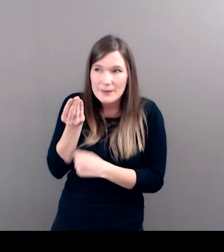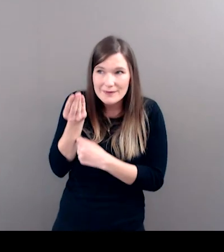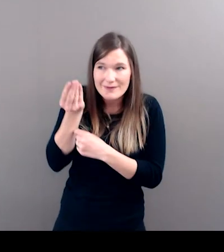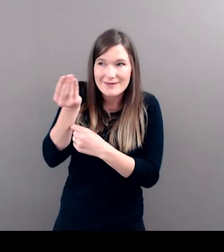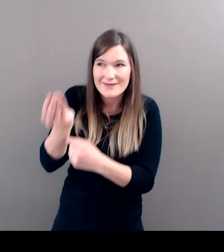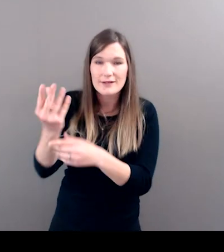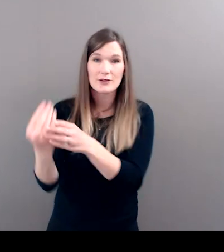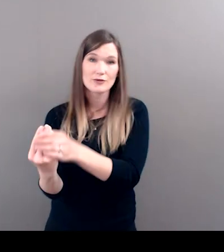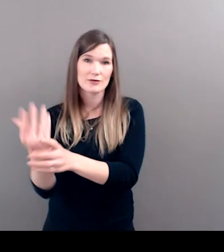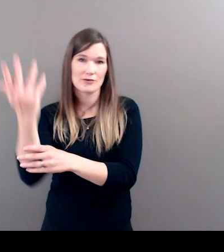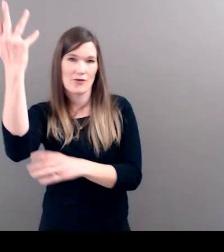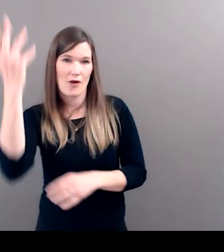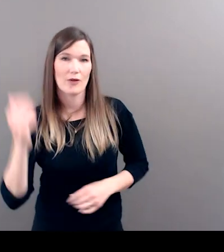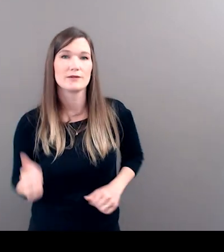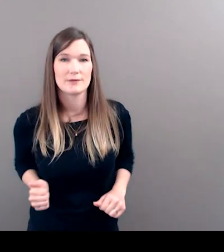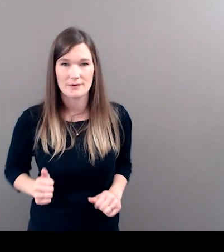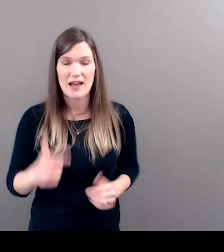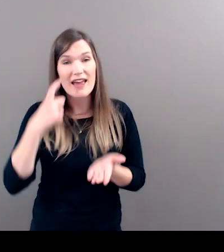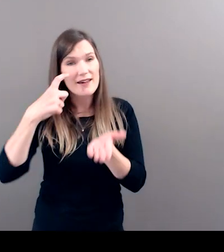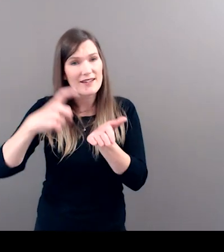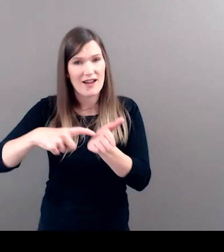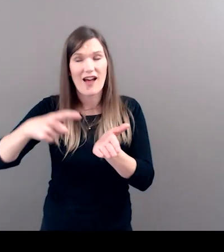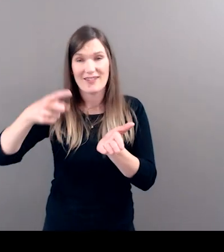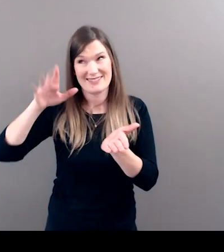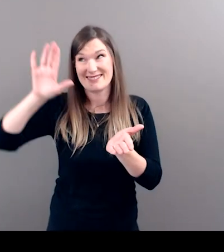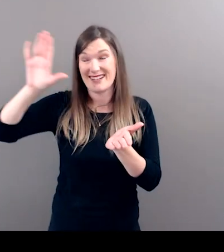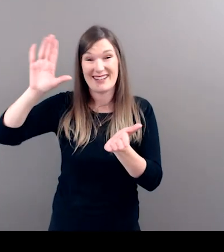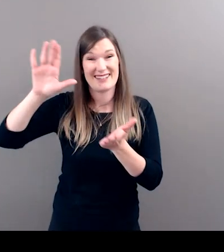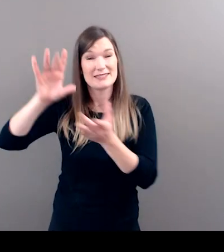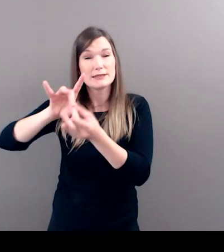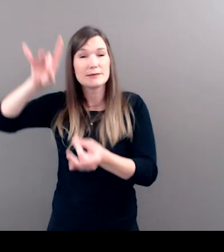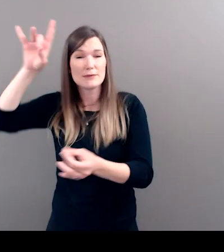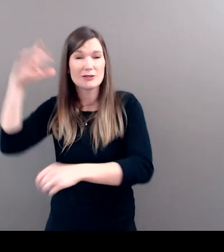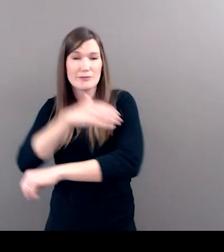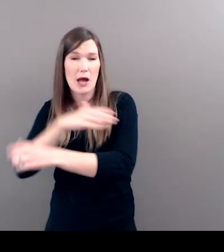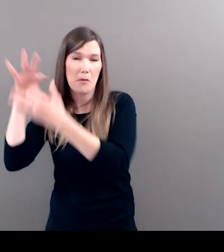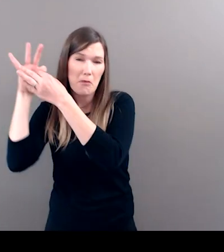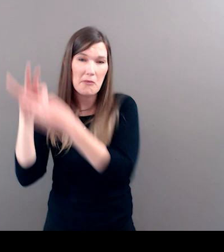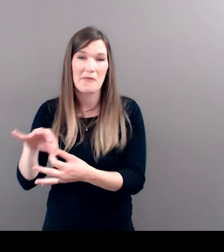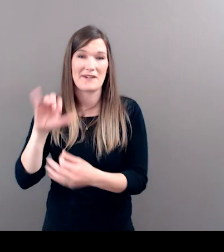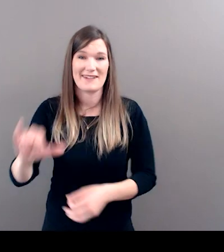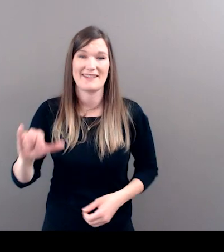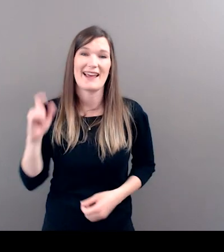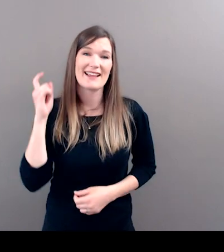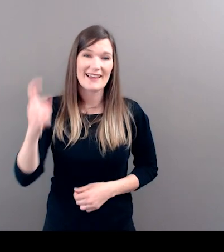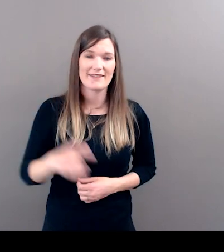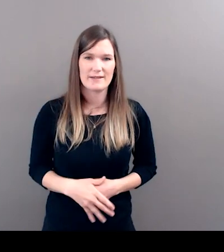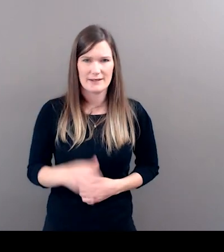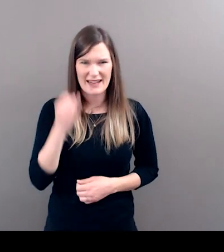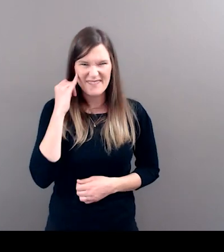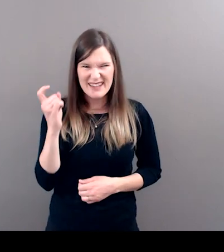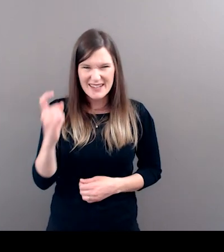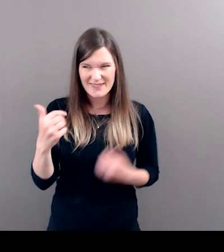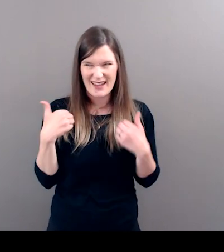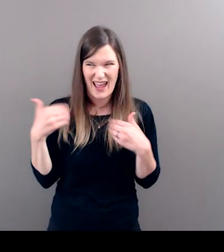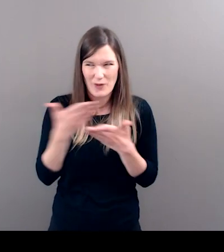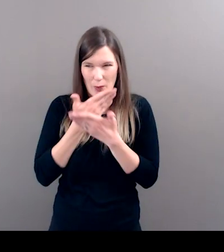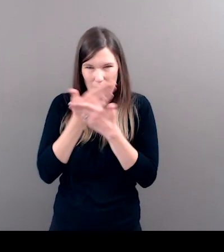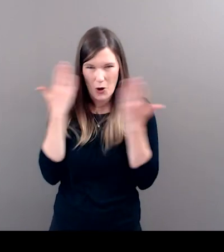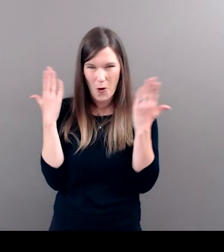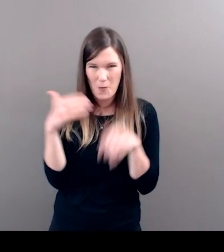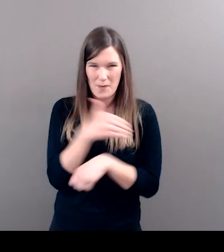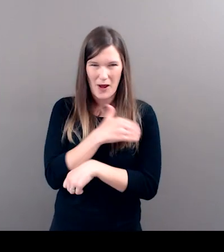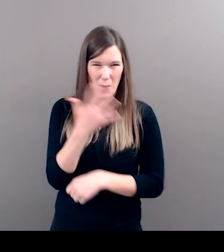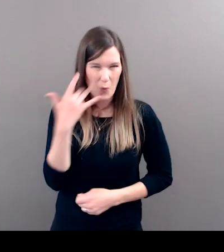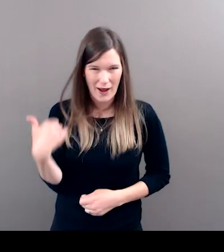it acknowledges the spiritual power of the gift. If giving did not have any power, why would we do it? It has something to do with your heart, has something to do